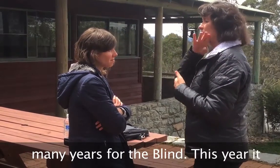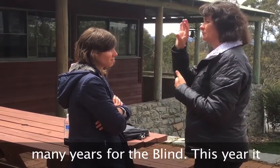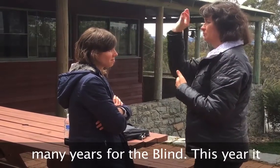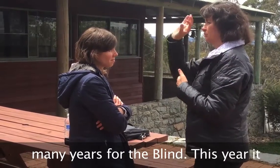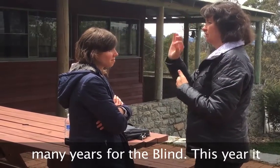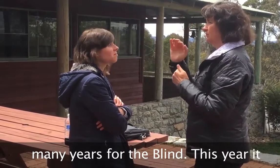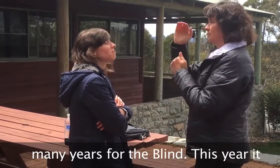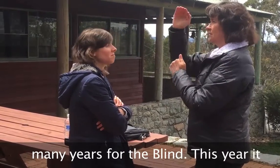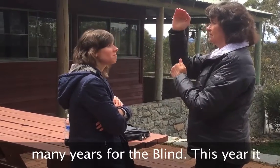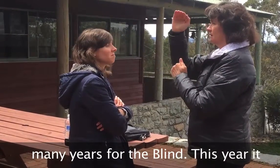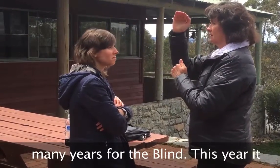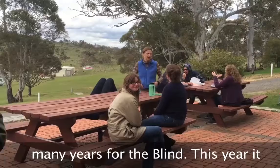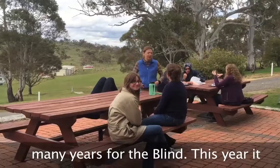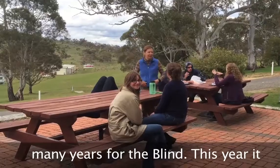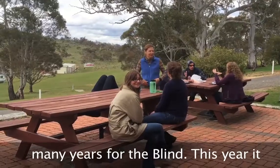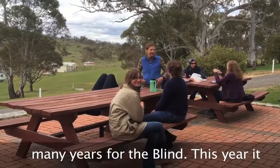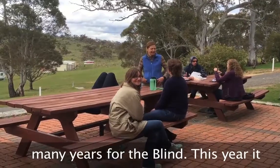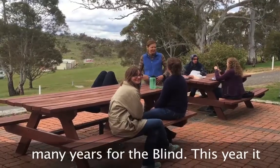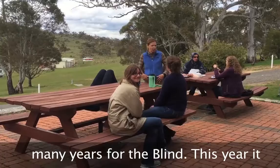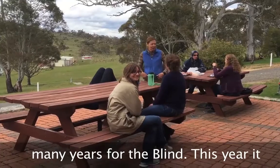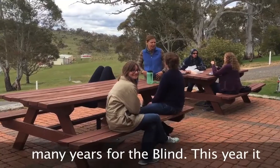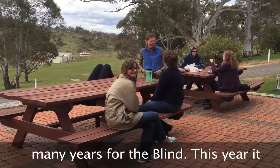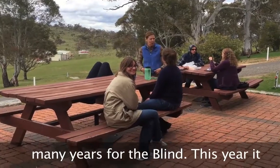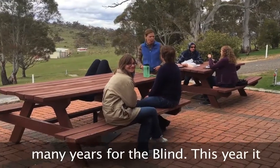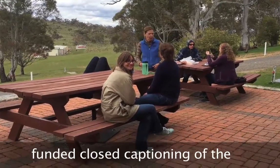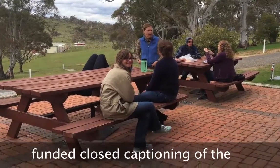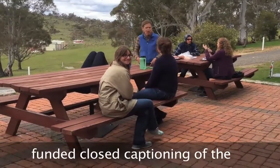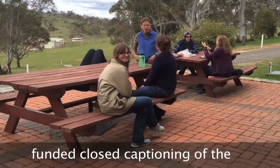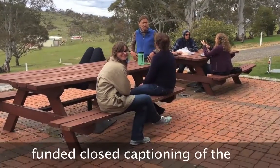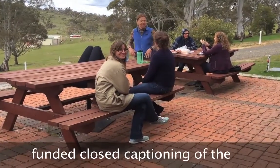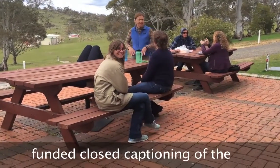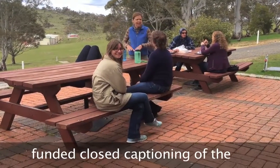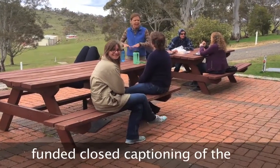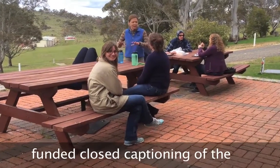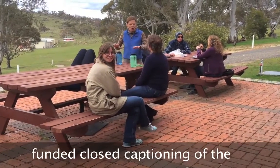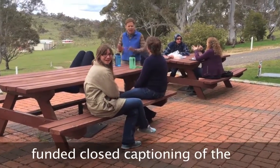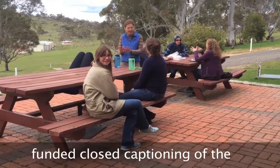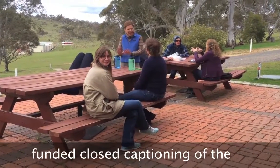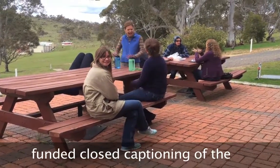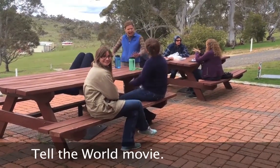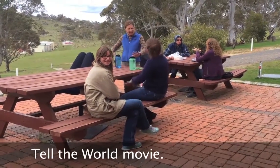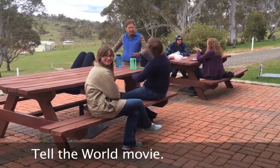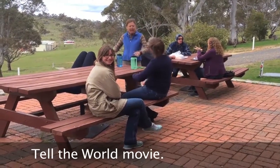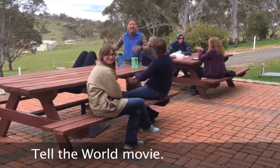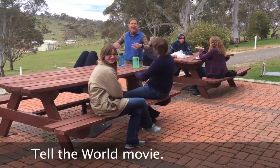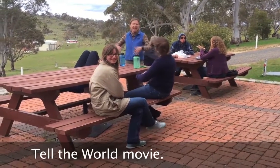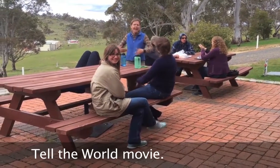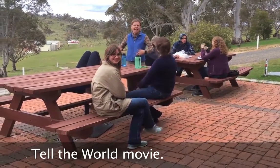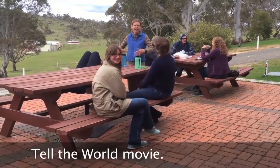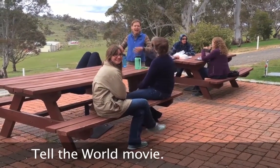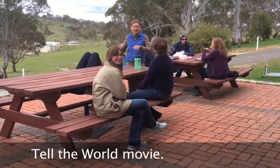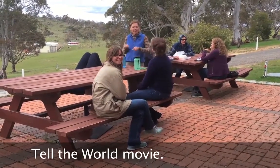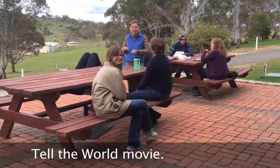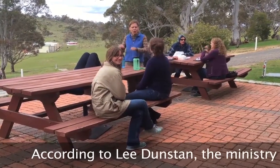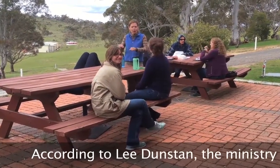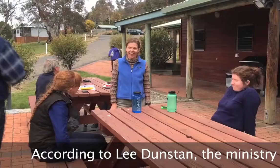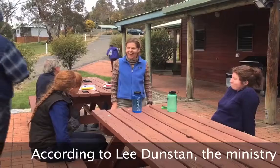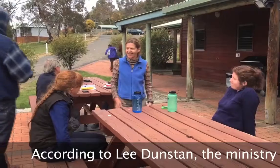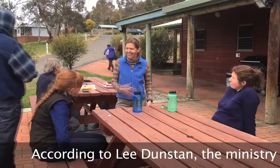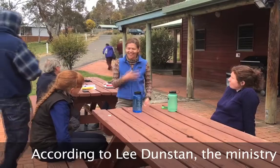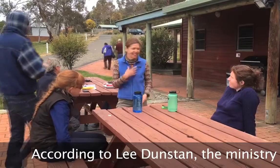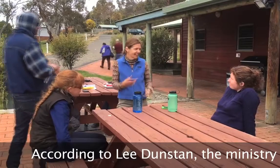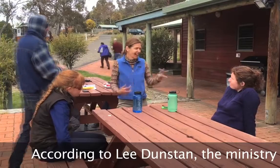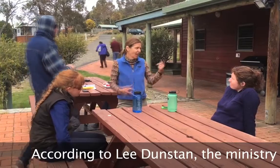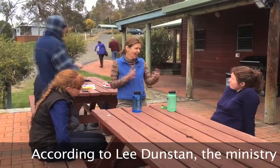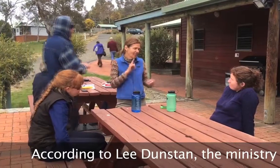many years. For the blind, this year, it funded closed captioning of the Tell the World movie.